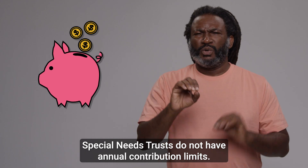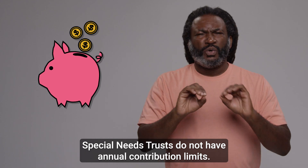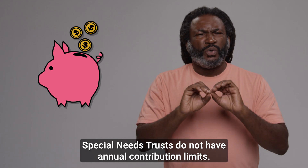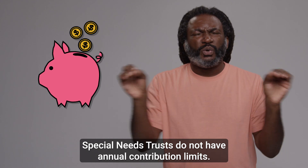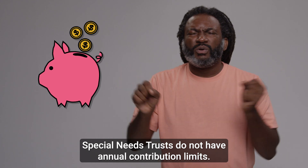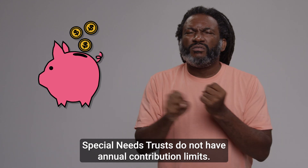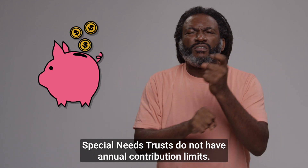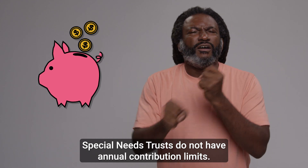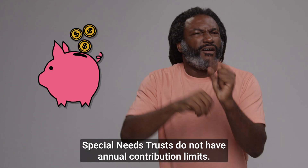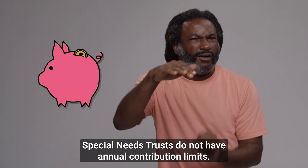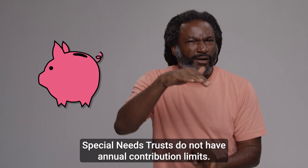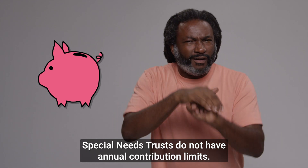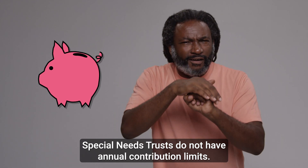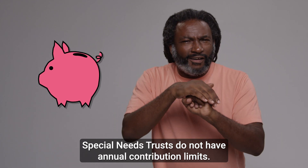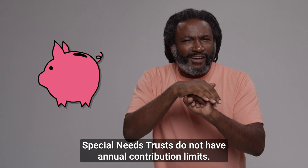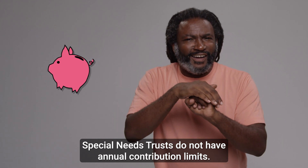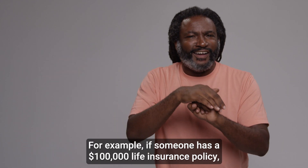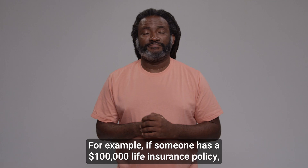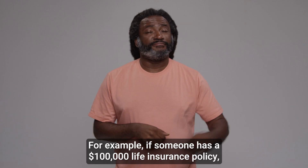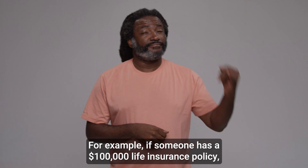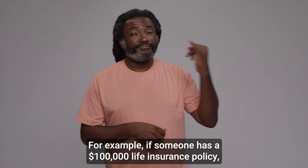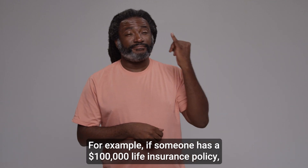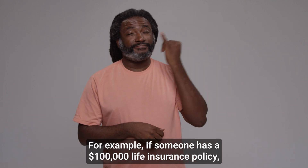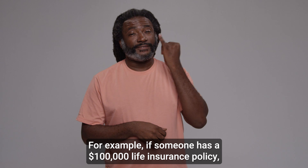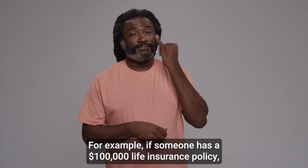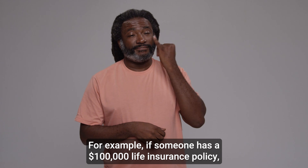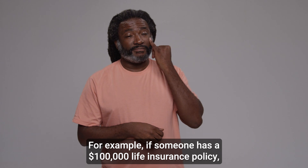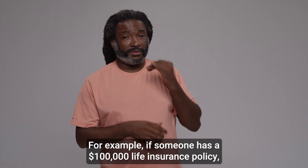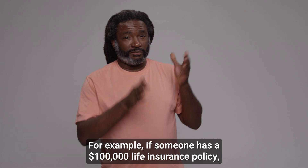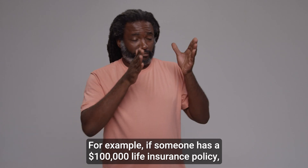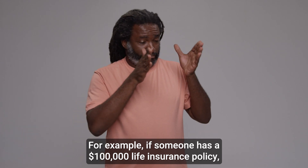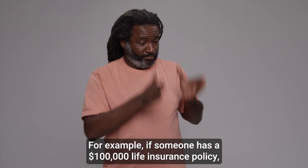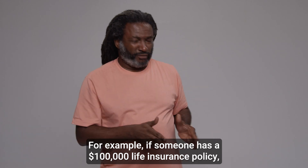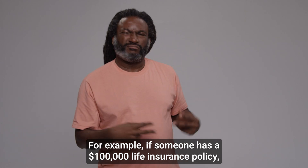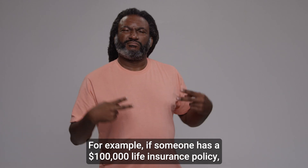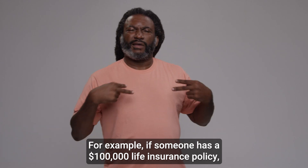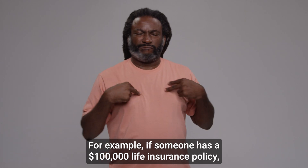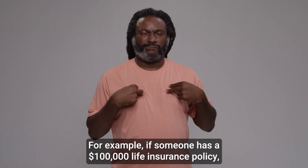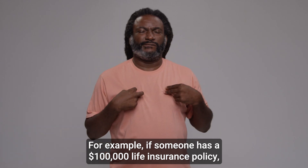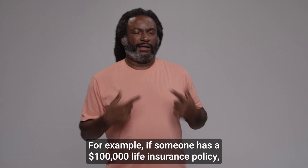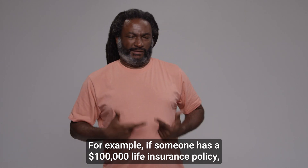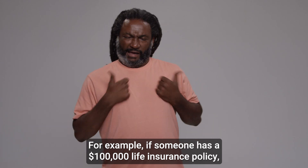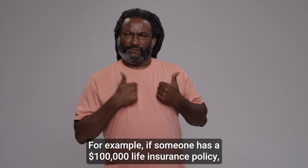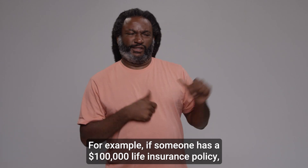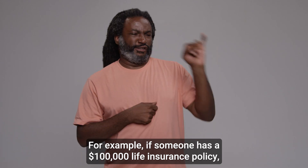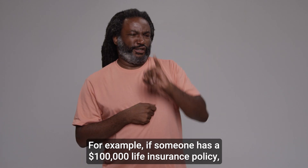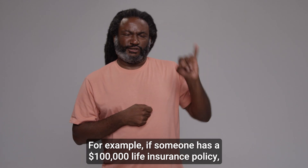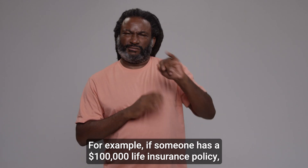Special Needs Trusts do not have annual contribution limits. For example, if someone has a $100,000